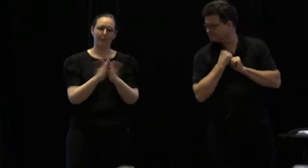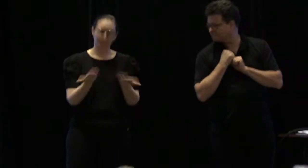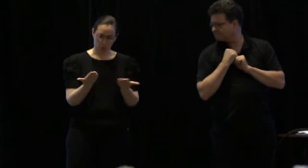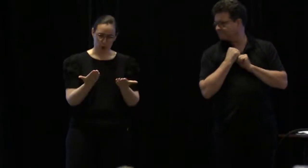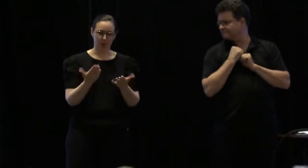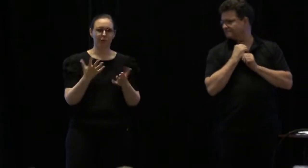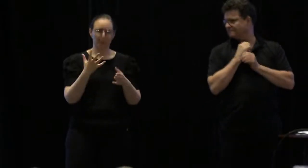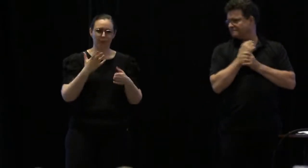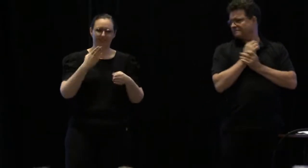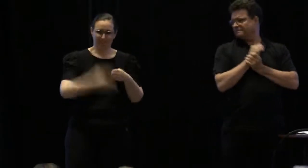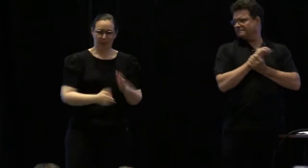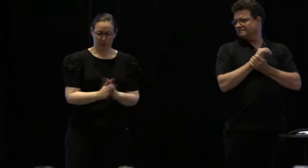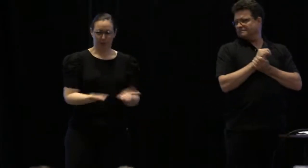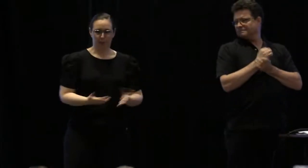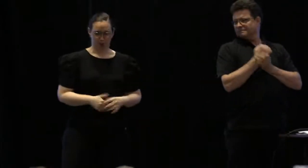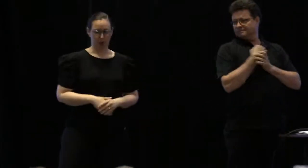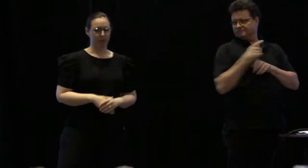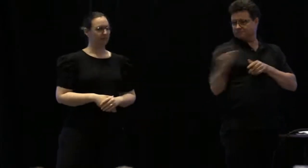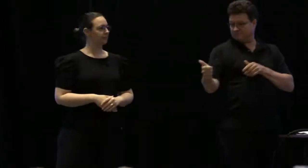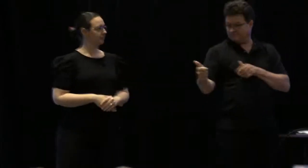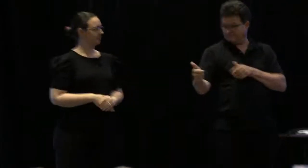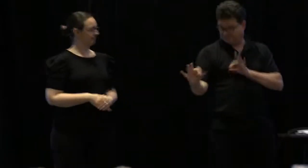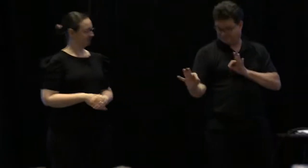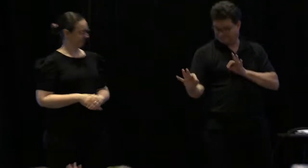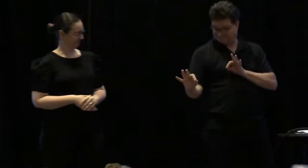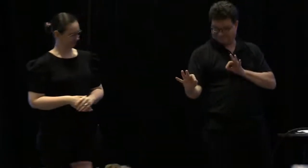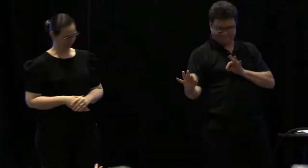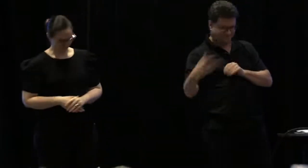help, she will be willing to write the book. She will.